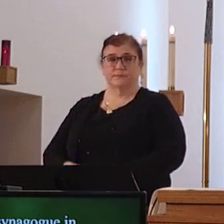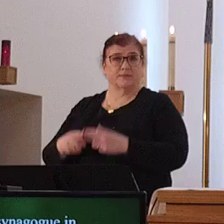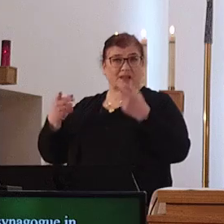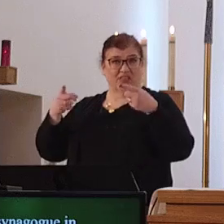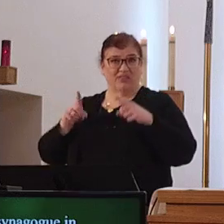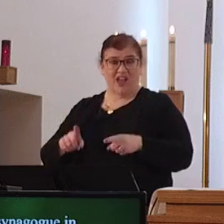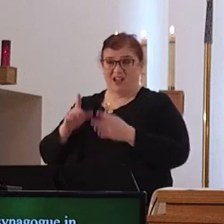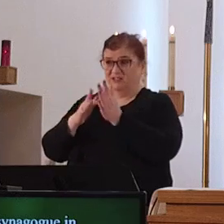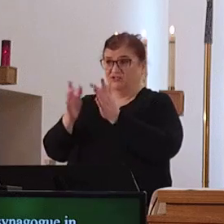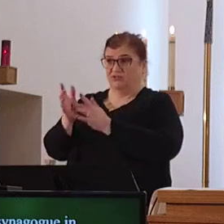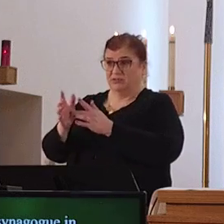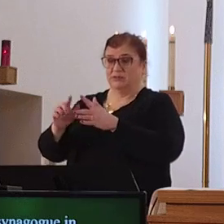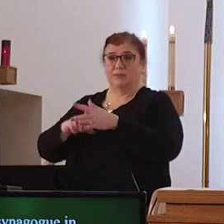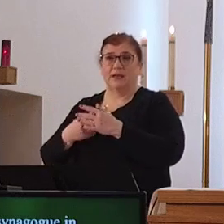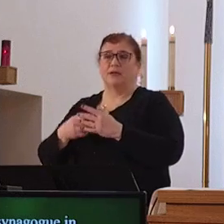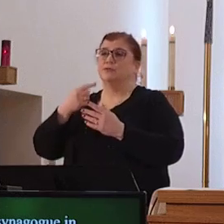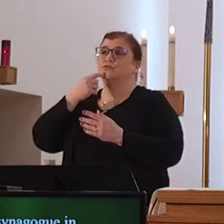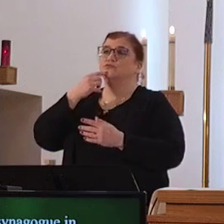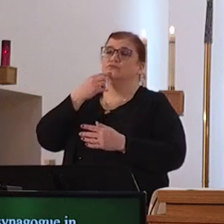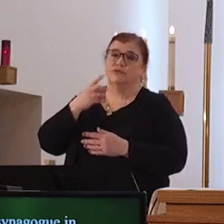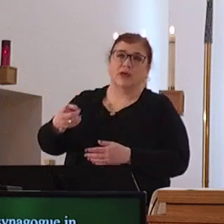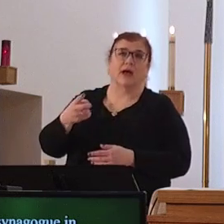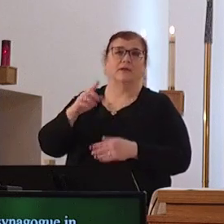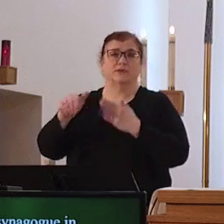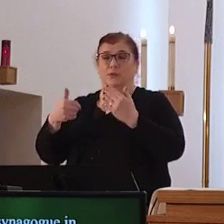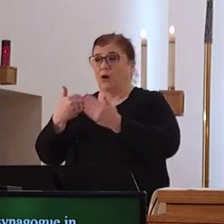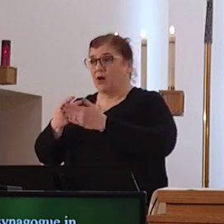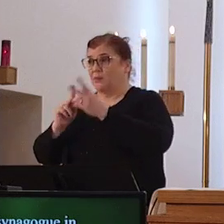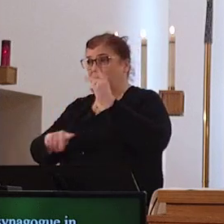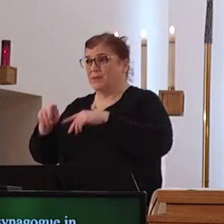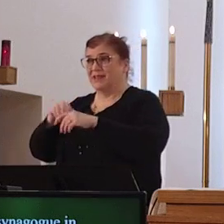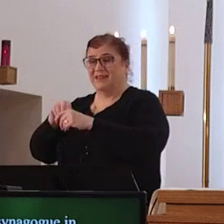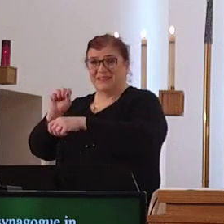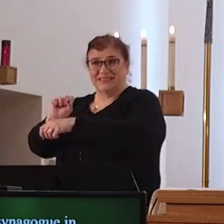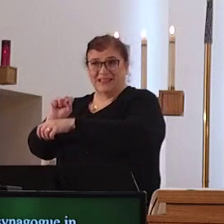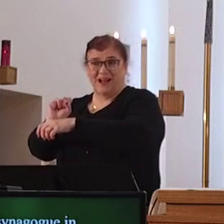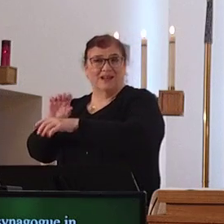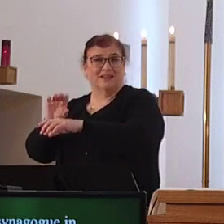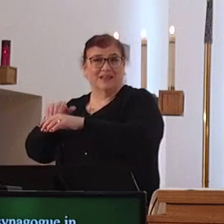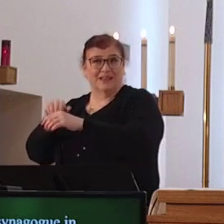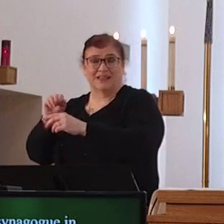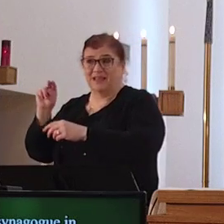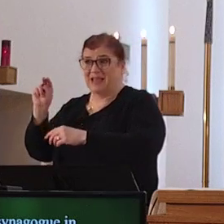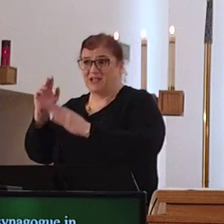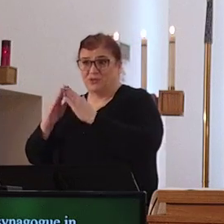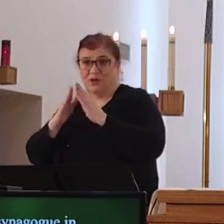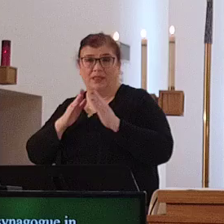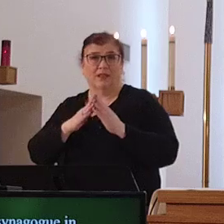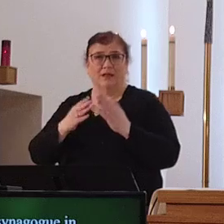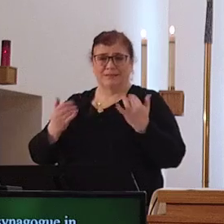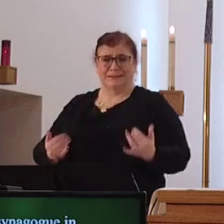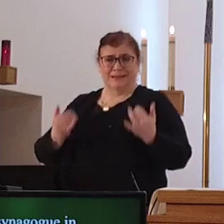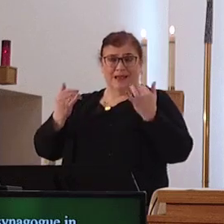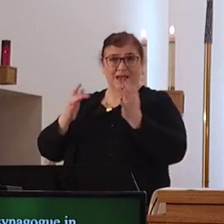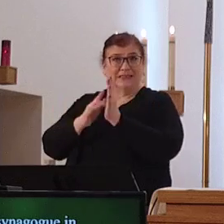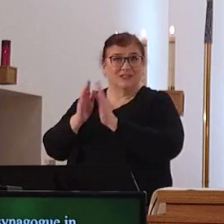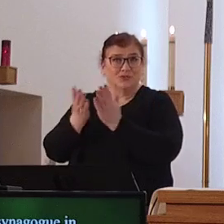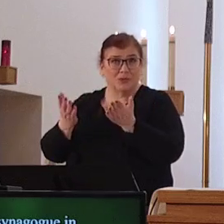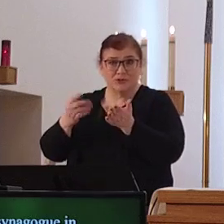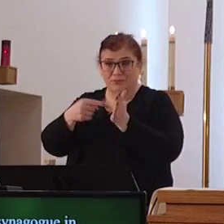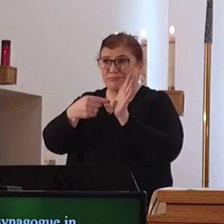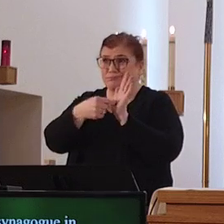Then Jesus began to say to all in the synagogue in Nazareth, "Today this scripture has